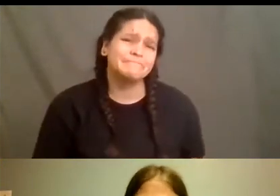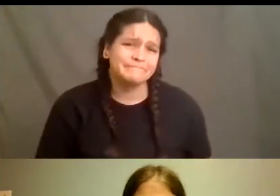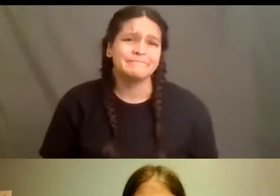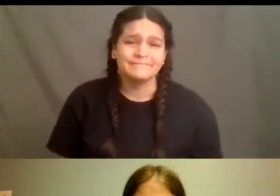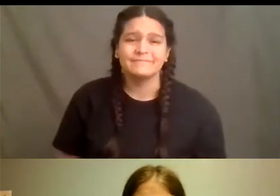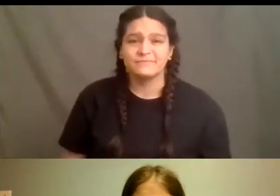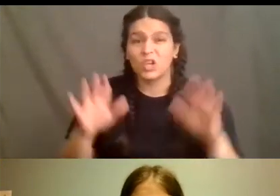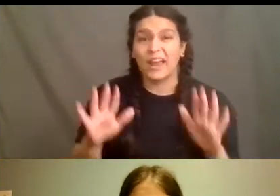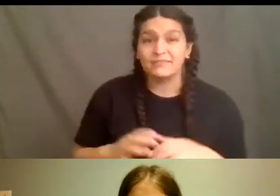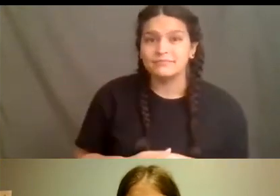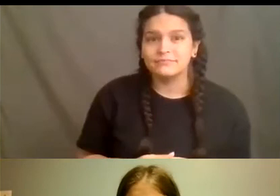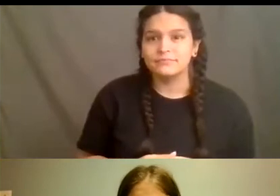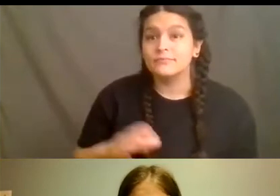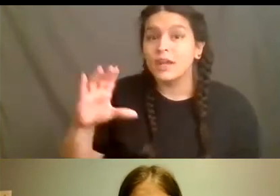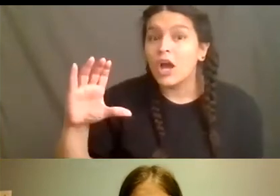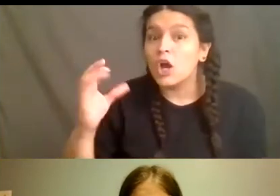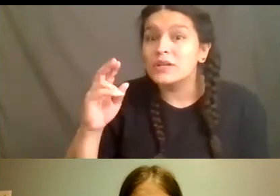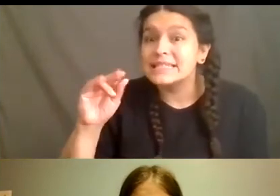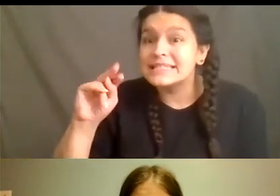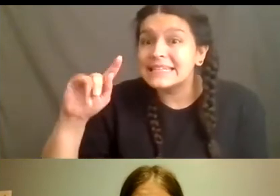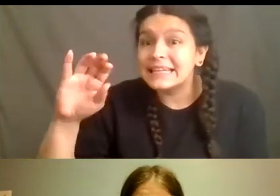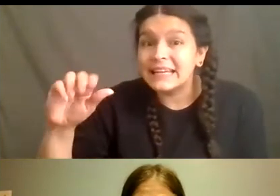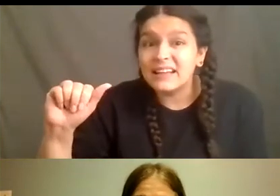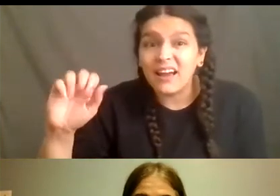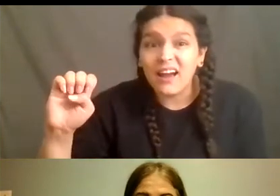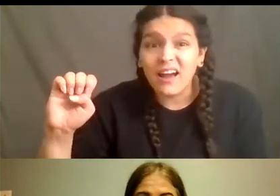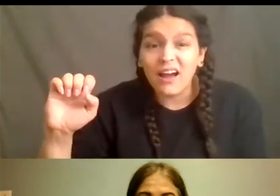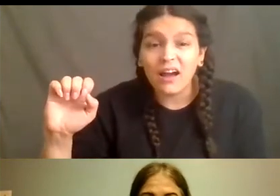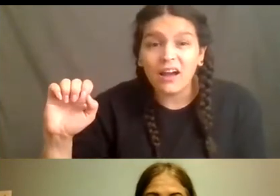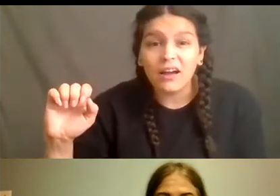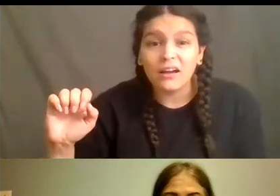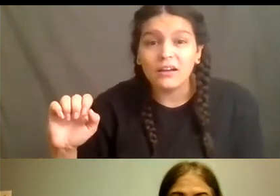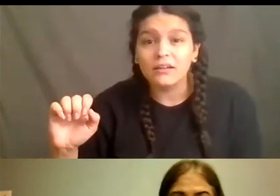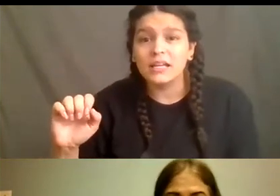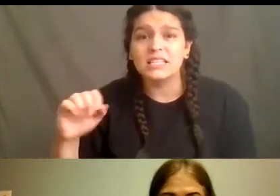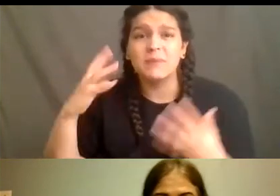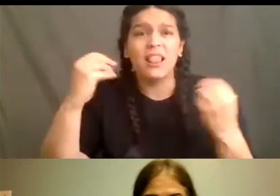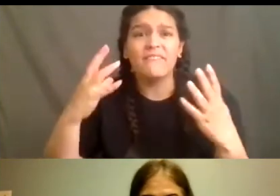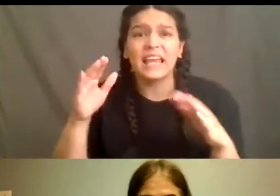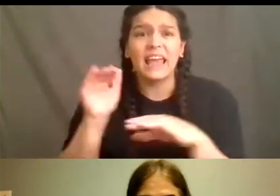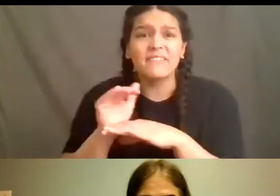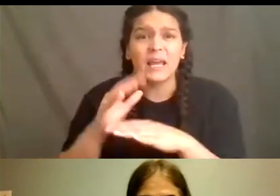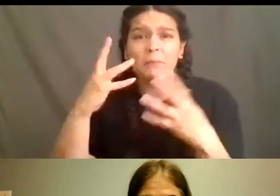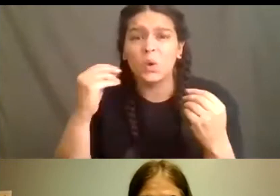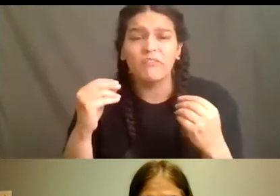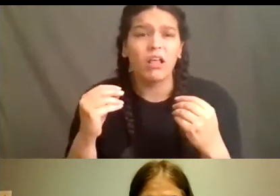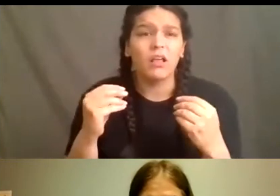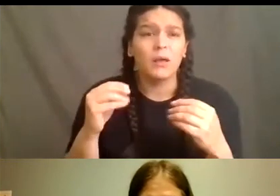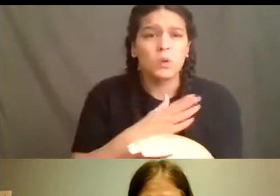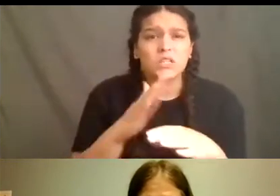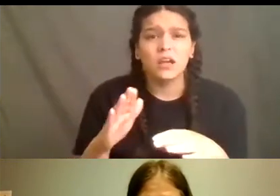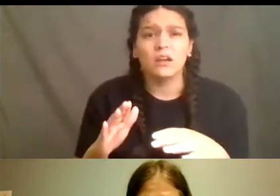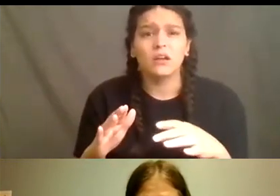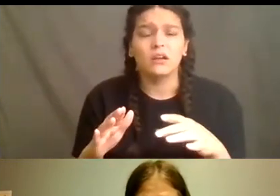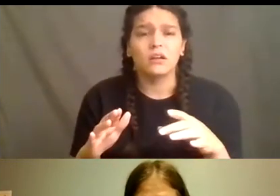Great. Christine, Violet, and Hilda say, it's been a lovely evening, beautiful music. Thank you for sharing. We